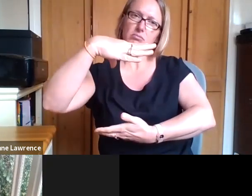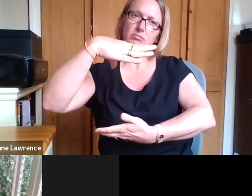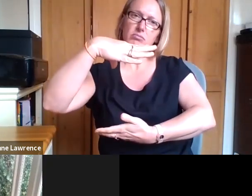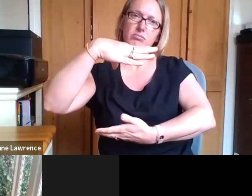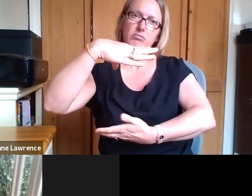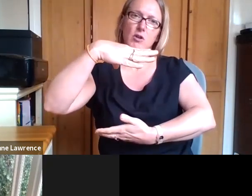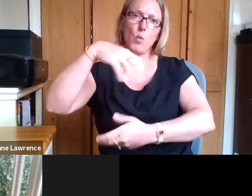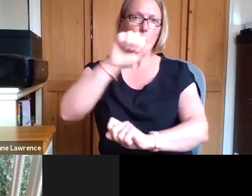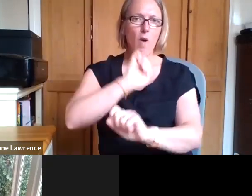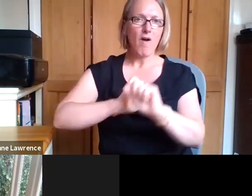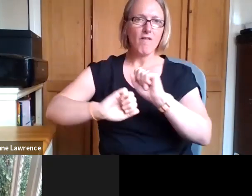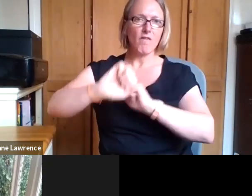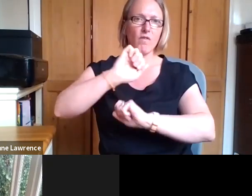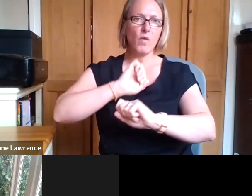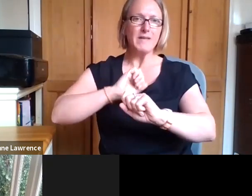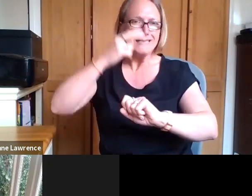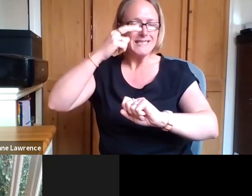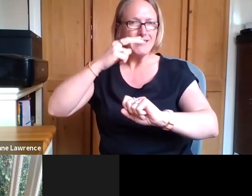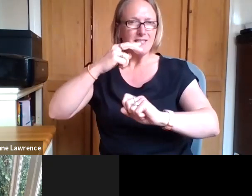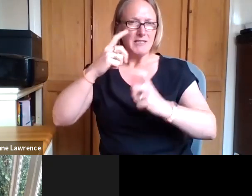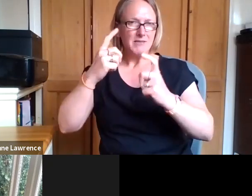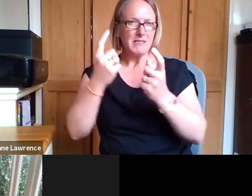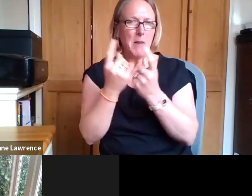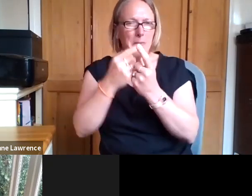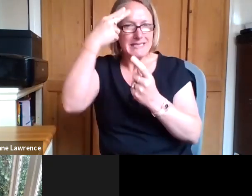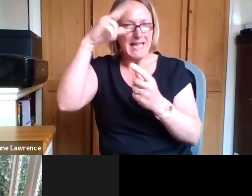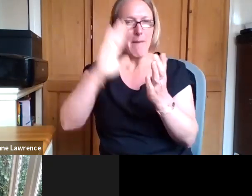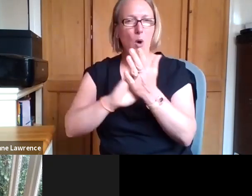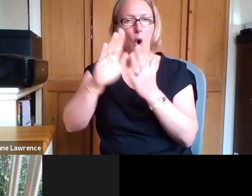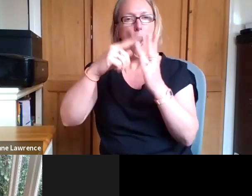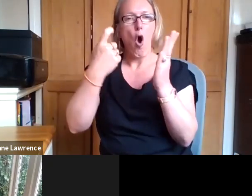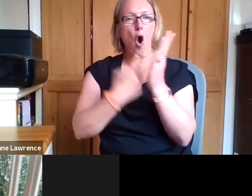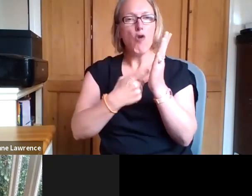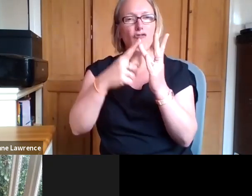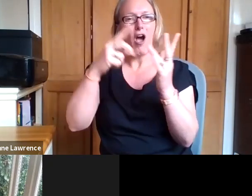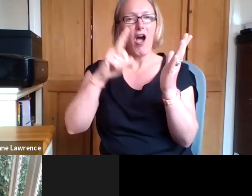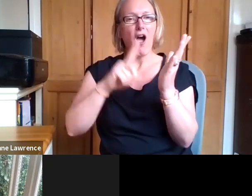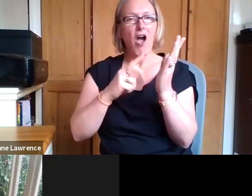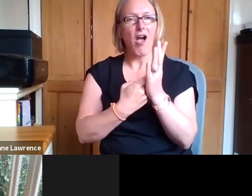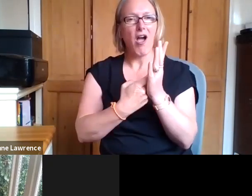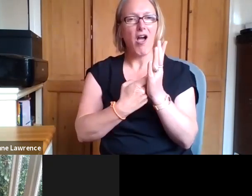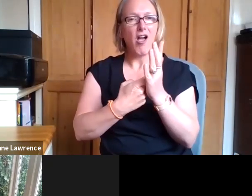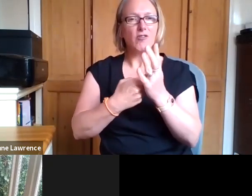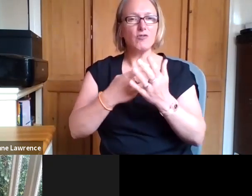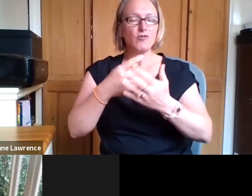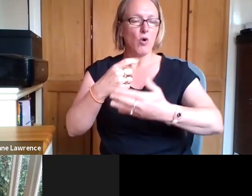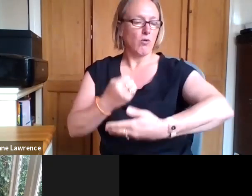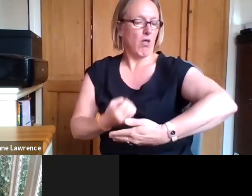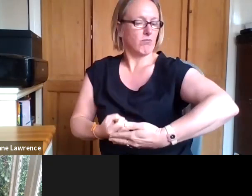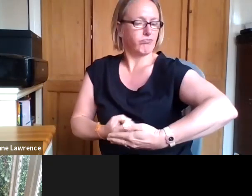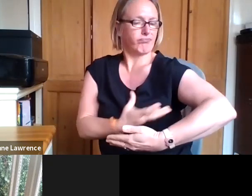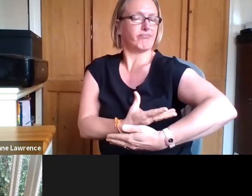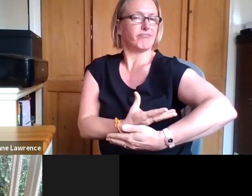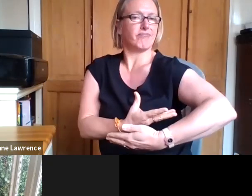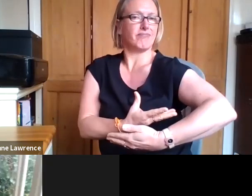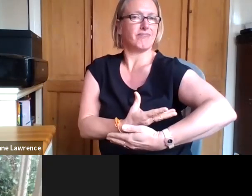do, what we call horror lighting, which is where the light comes from the chin up. So it looks